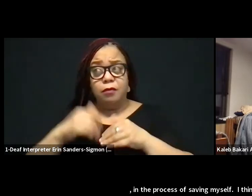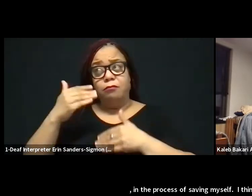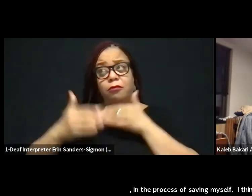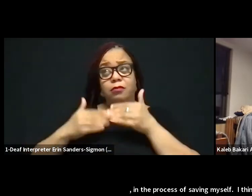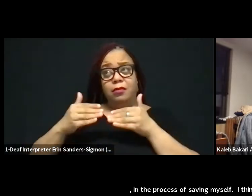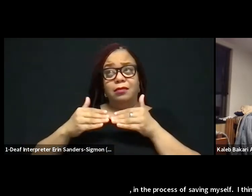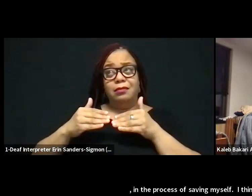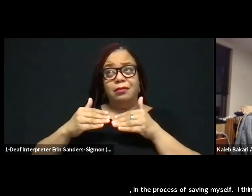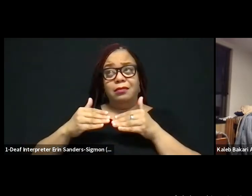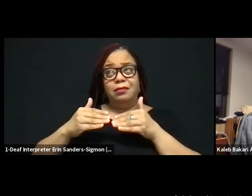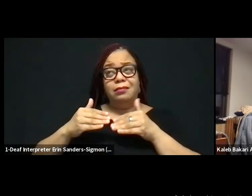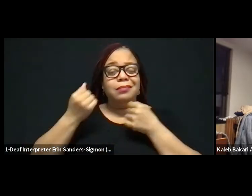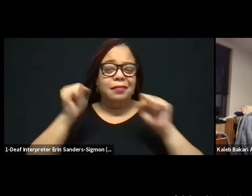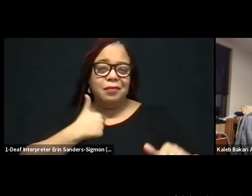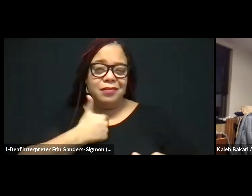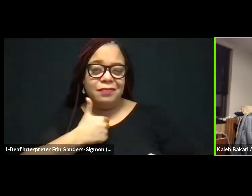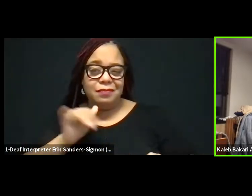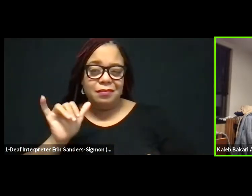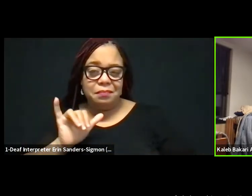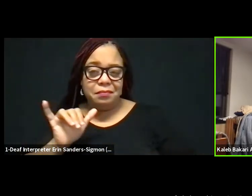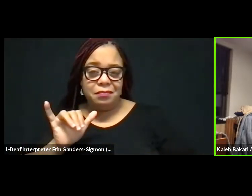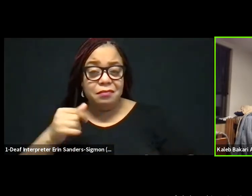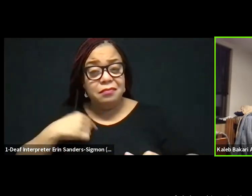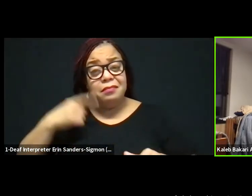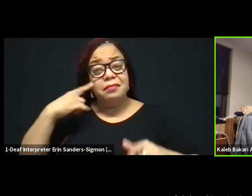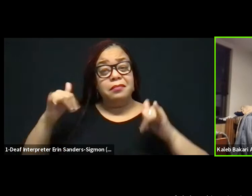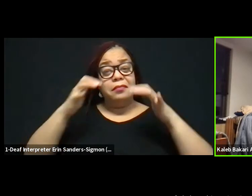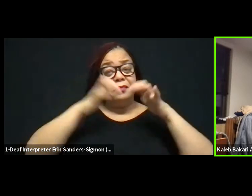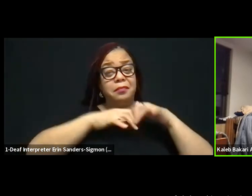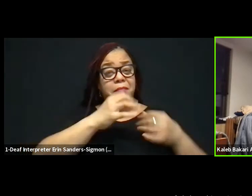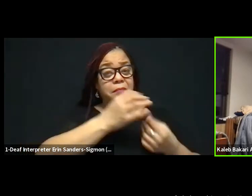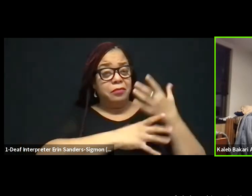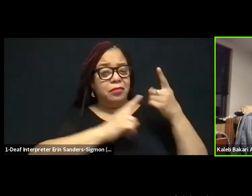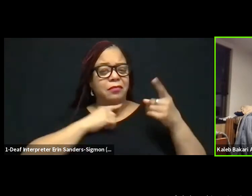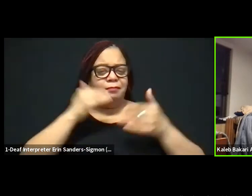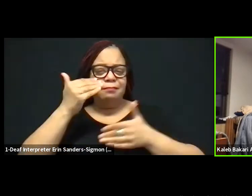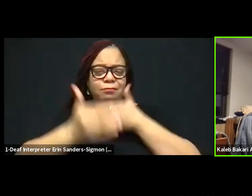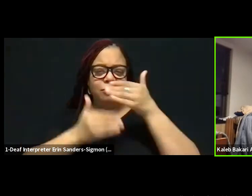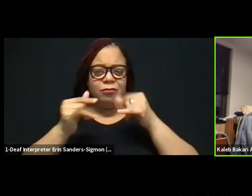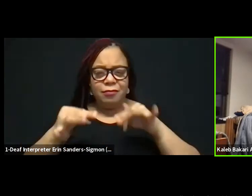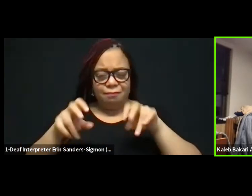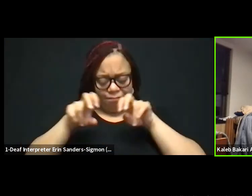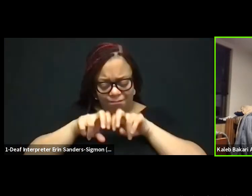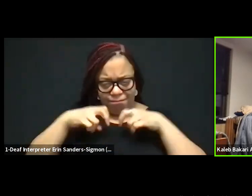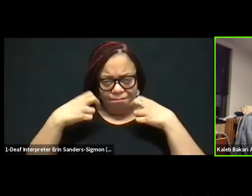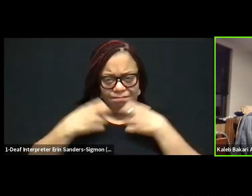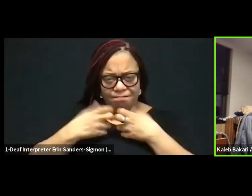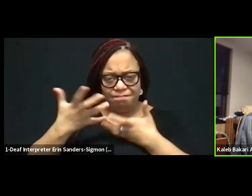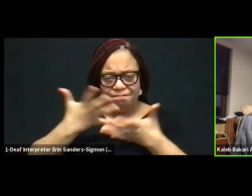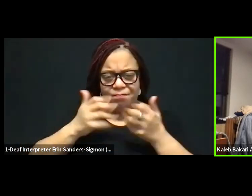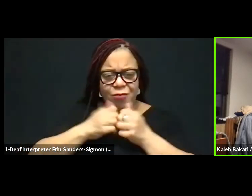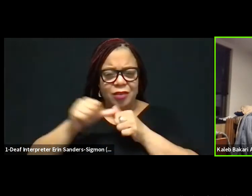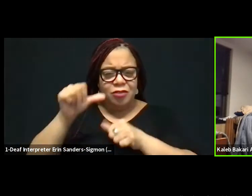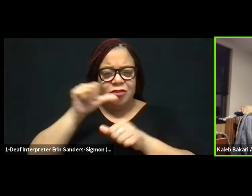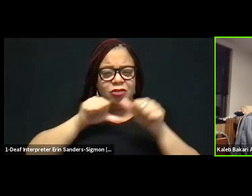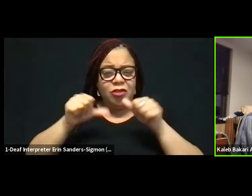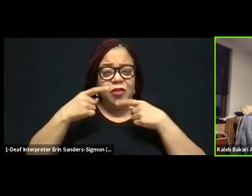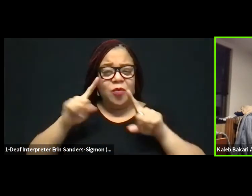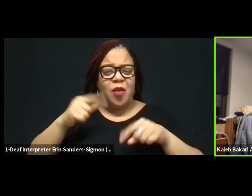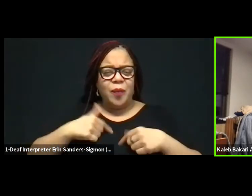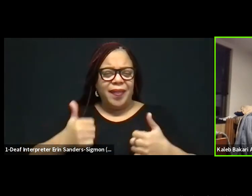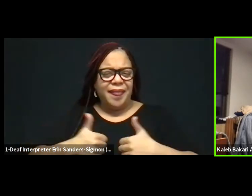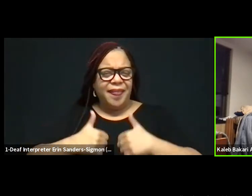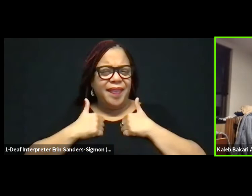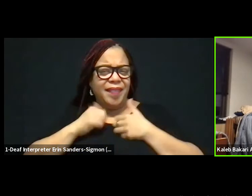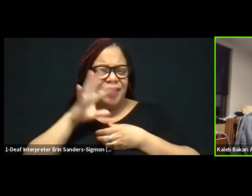live in ourselves. It's saying, how can we all show up hopefully to this work and for